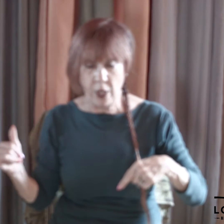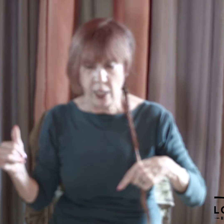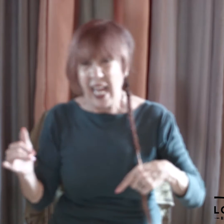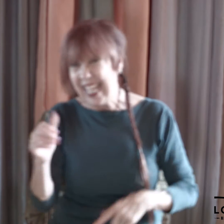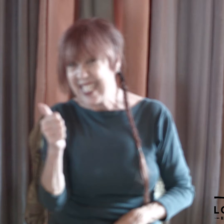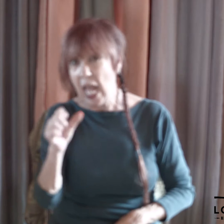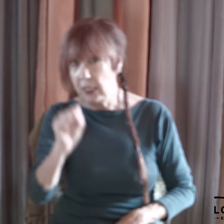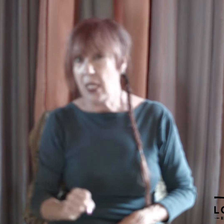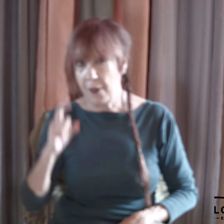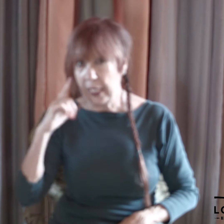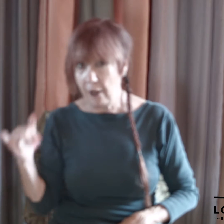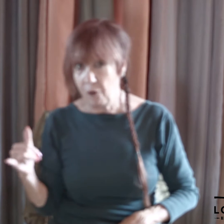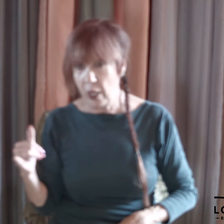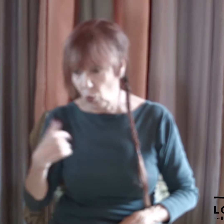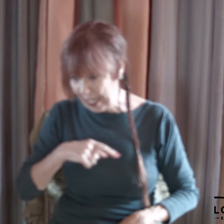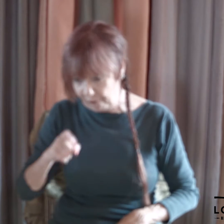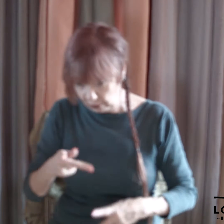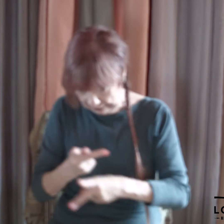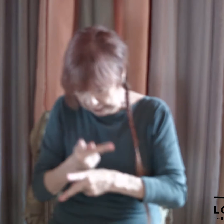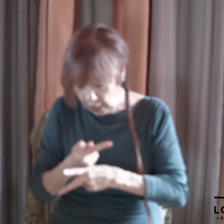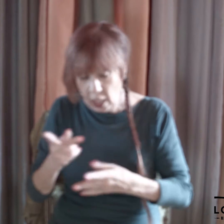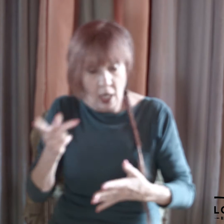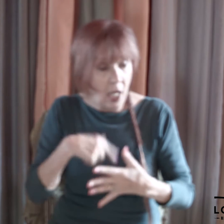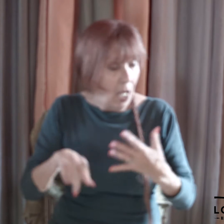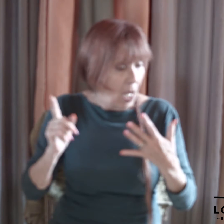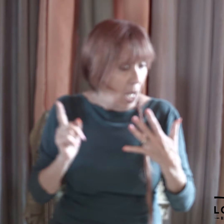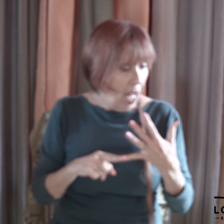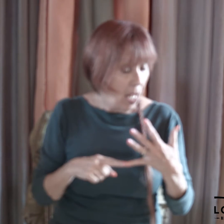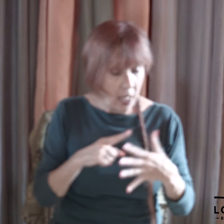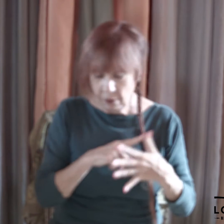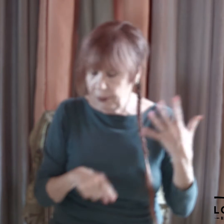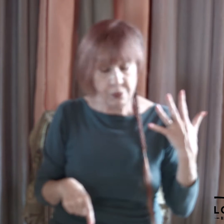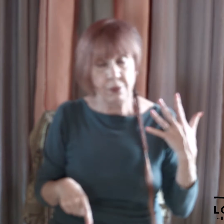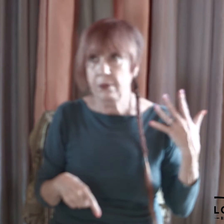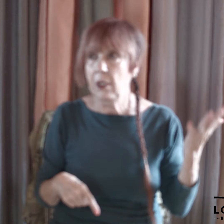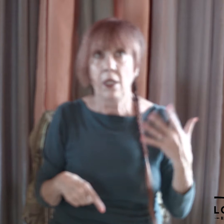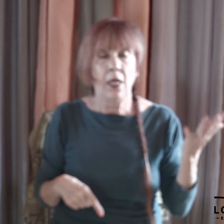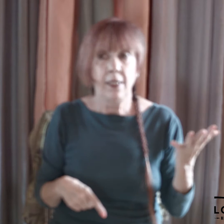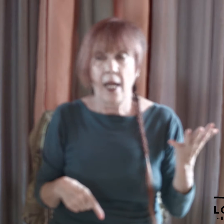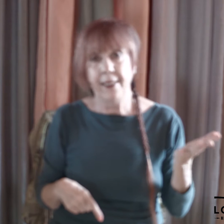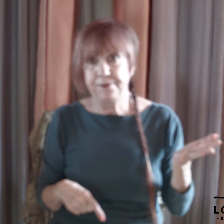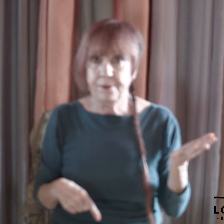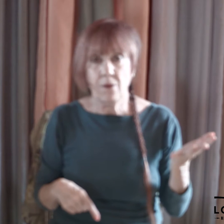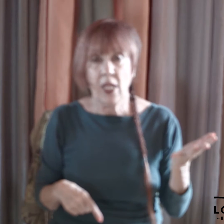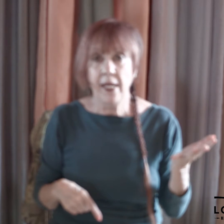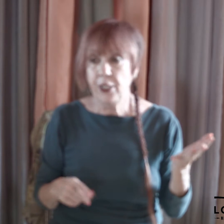of them in Southern California that we've had to deal with. And not to say that all